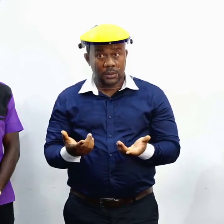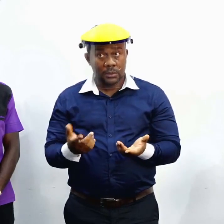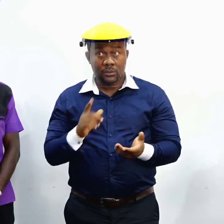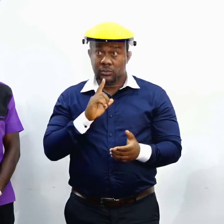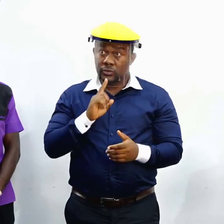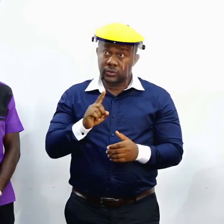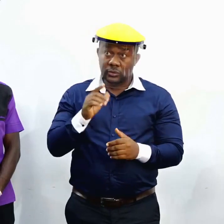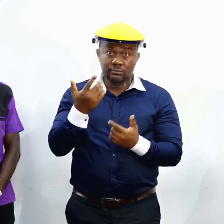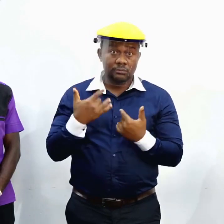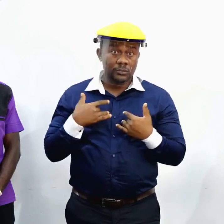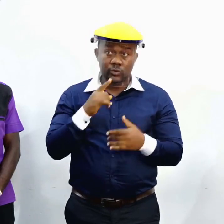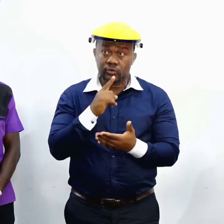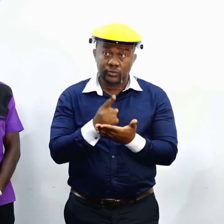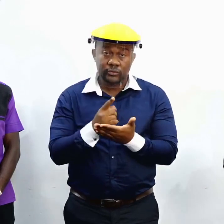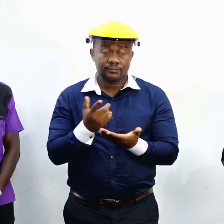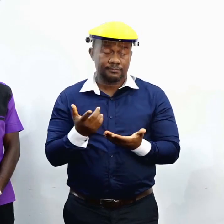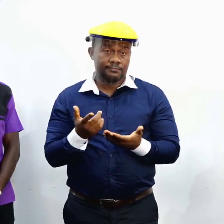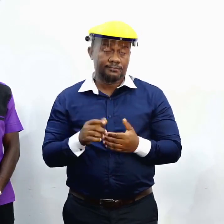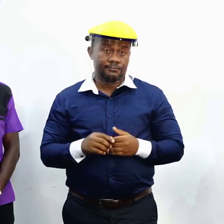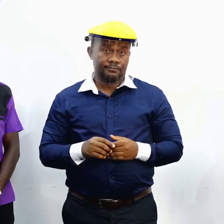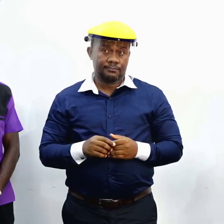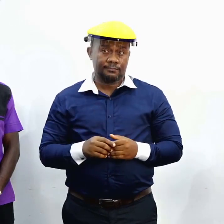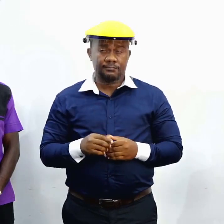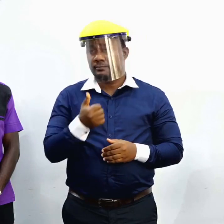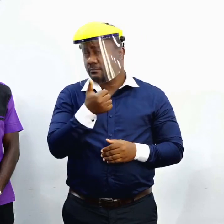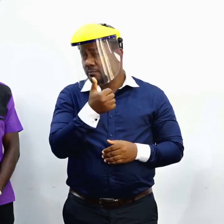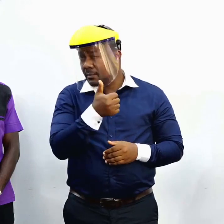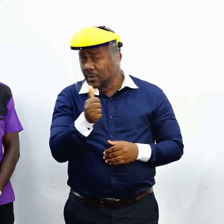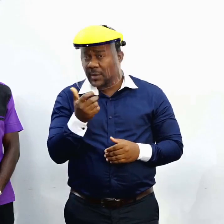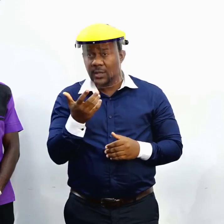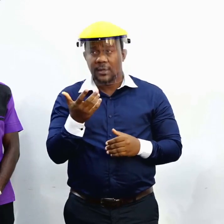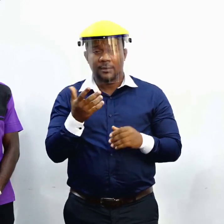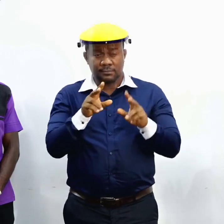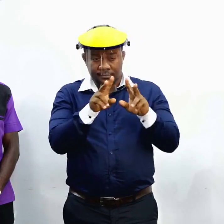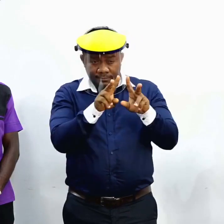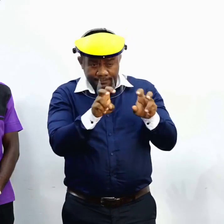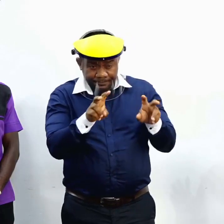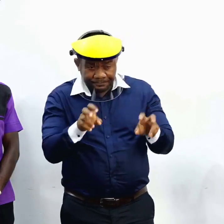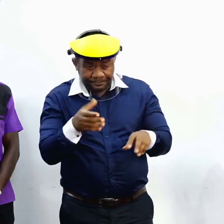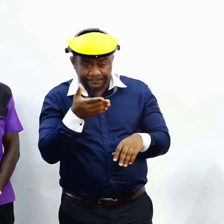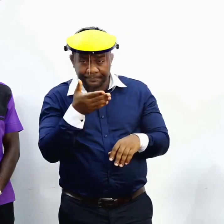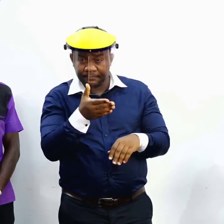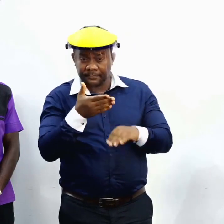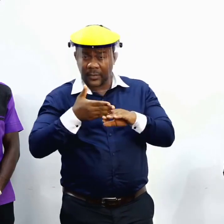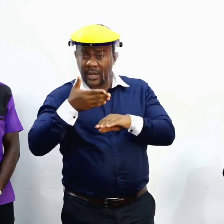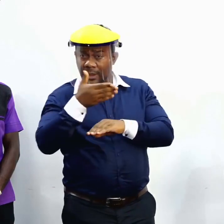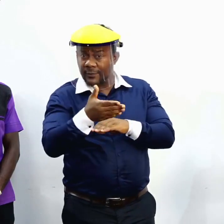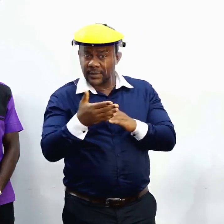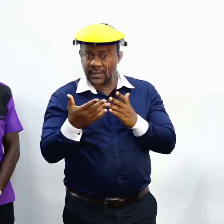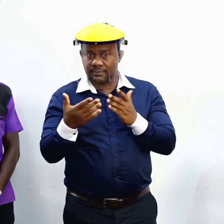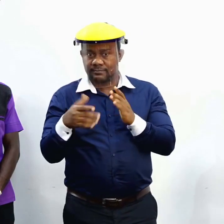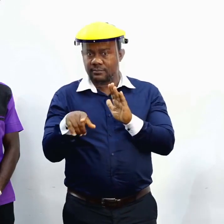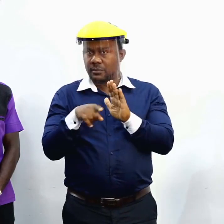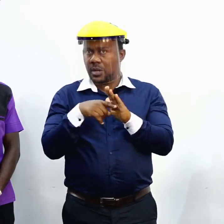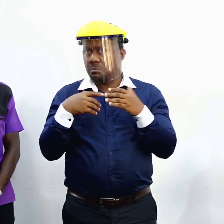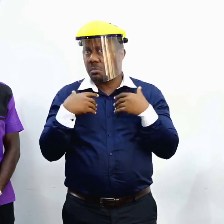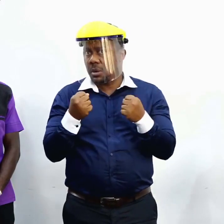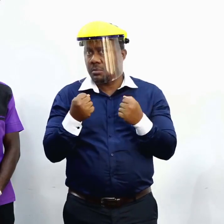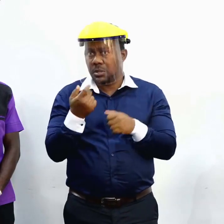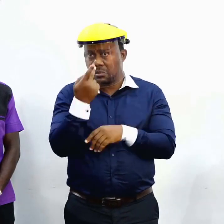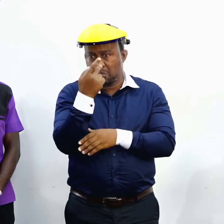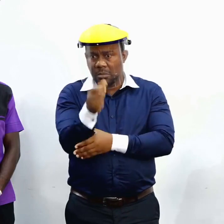and conducting research, do you have any intention of conducting research into this issue of erectile dysfunction